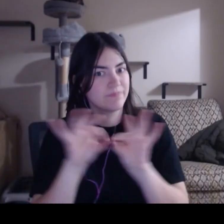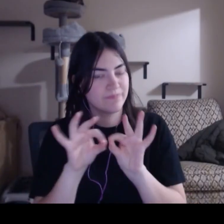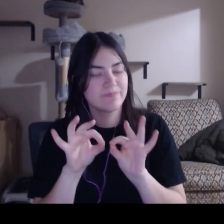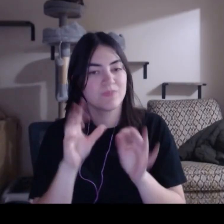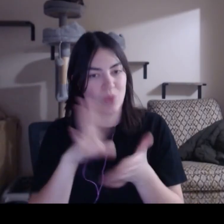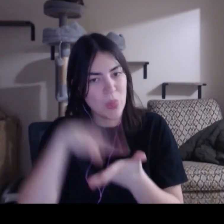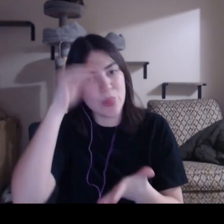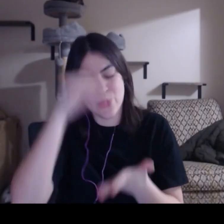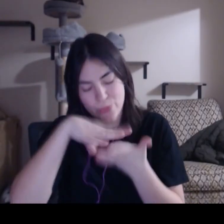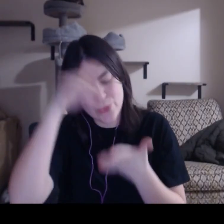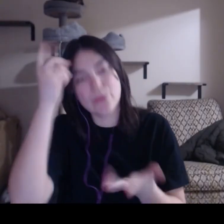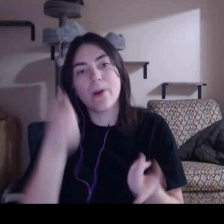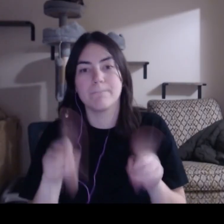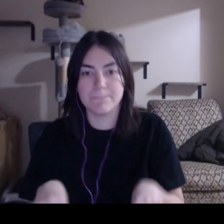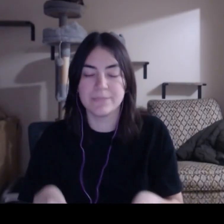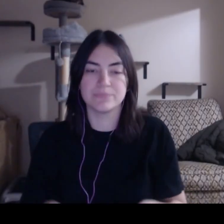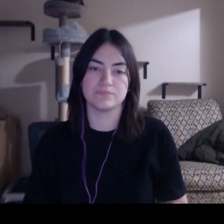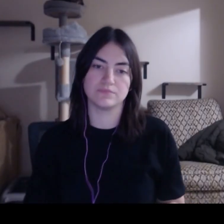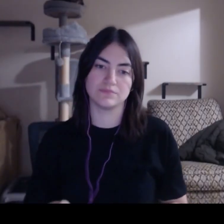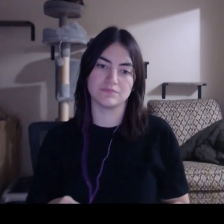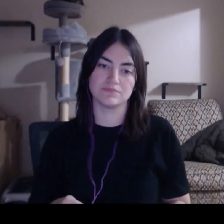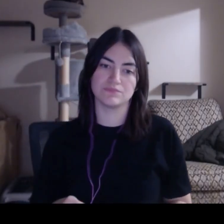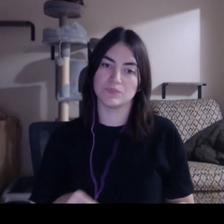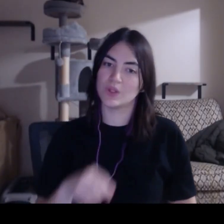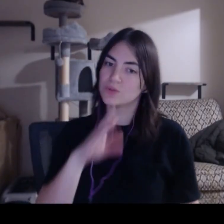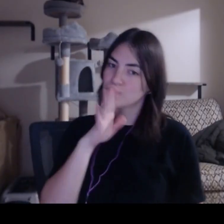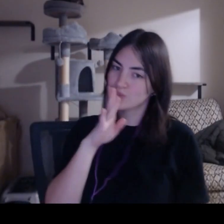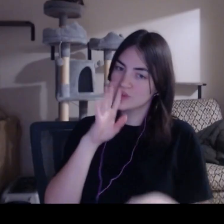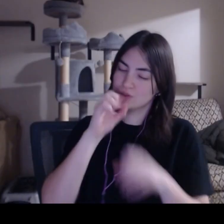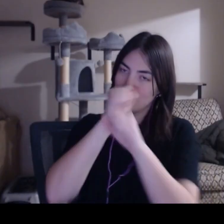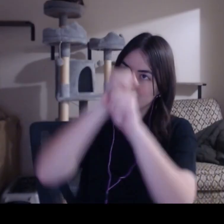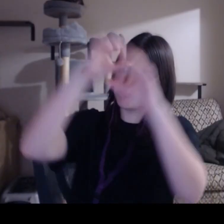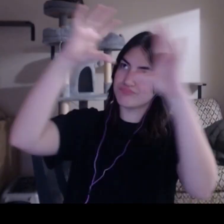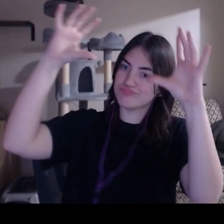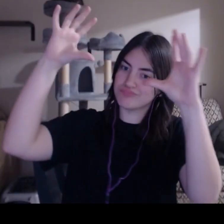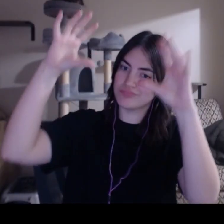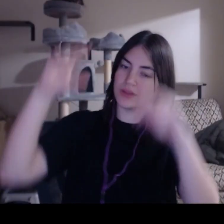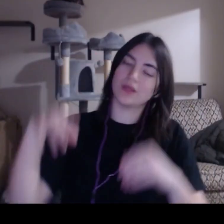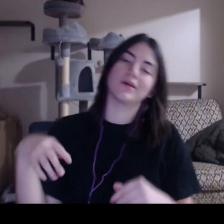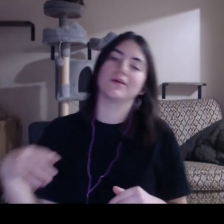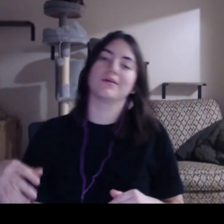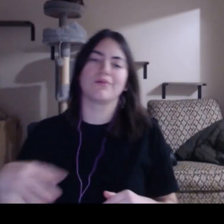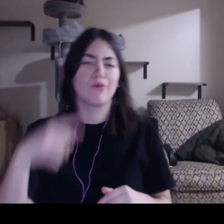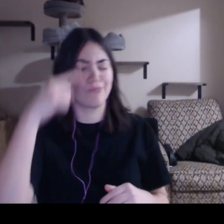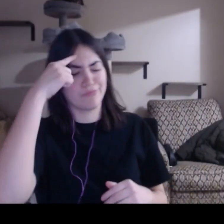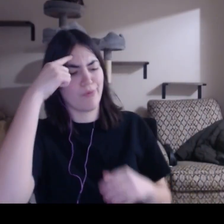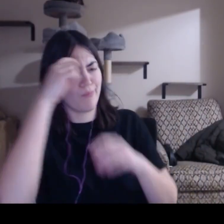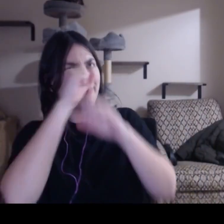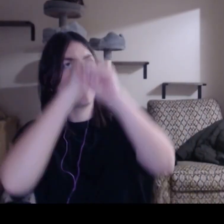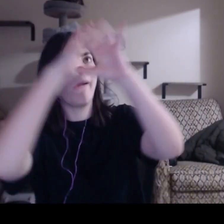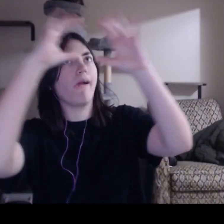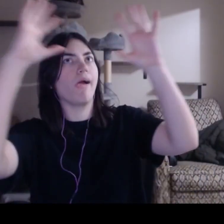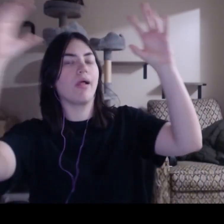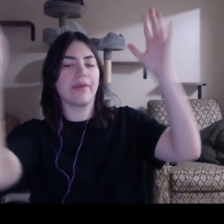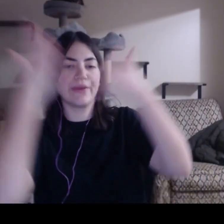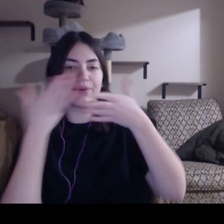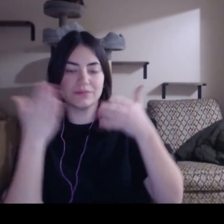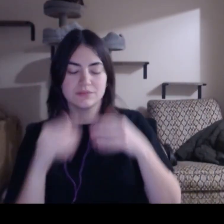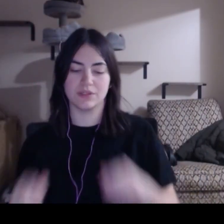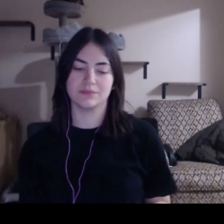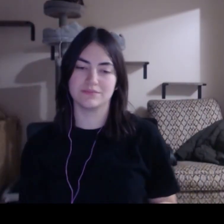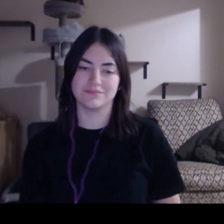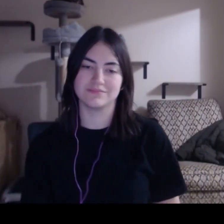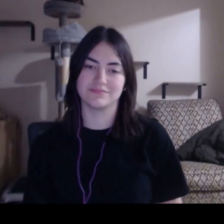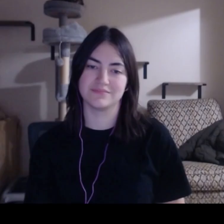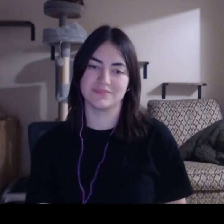here. Thought bubble here. God, of course, I can't use this anymore now because everybody's going to use it and people will be going, oh,